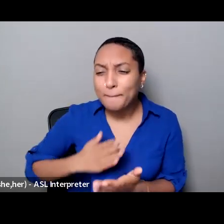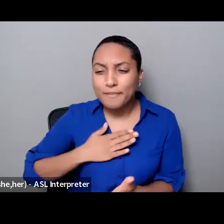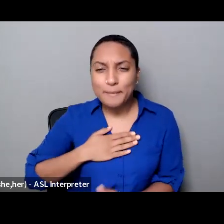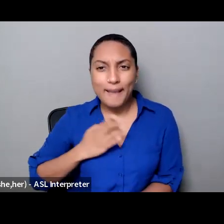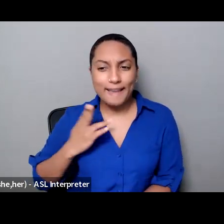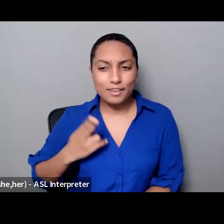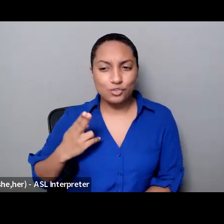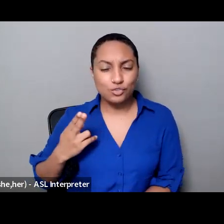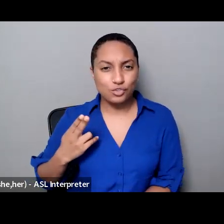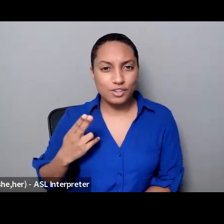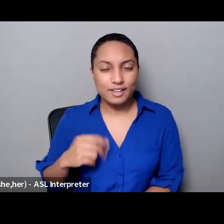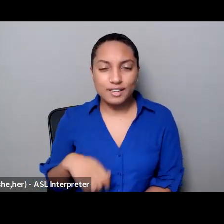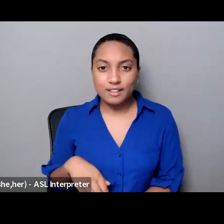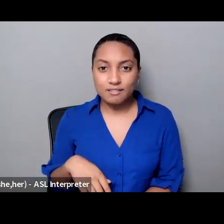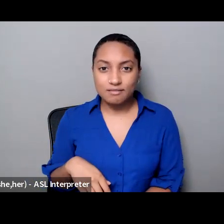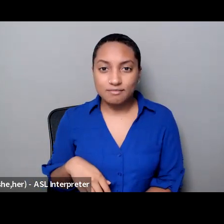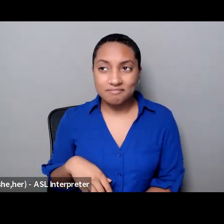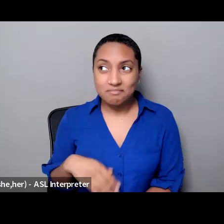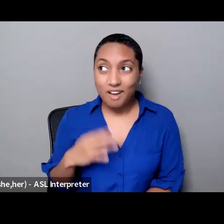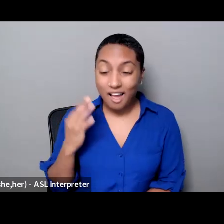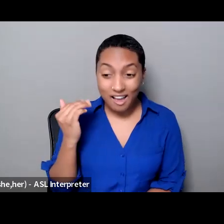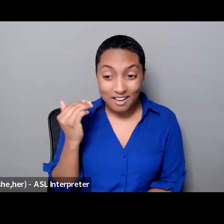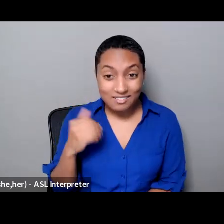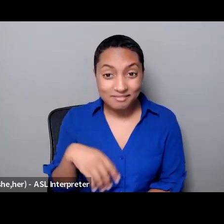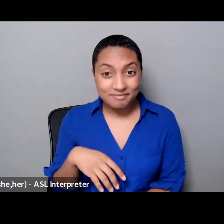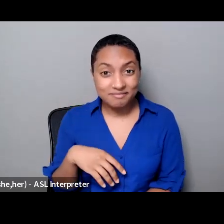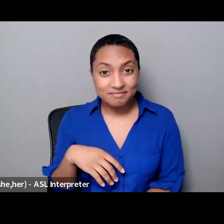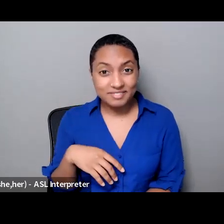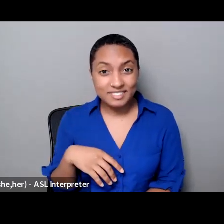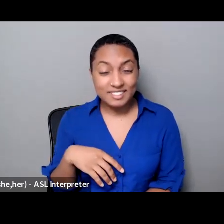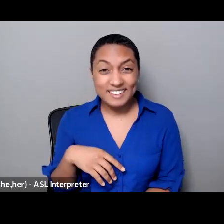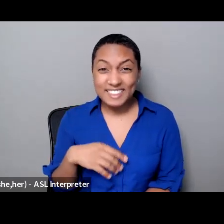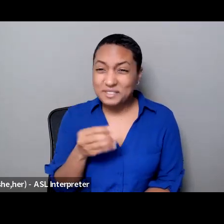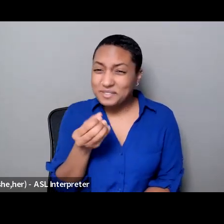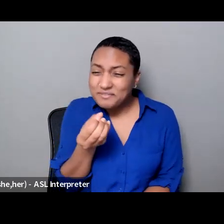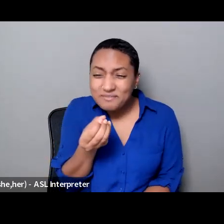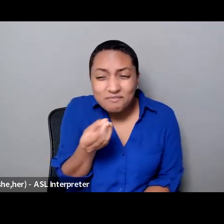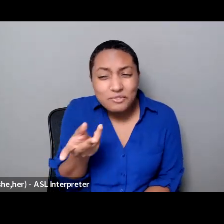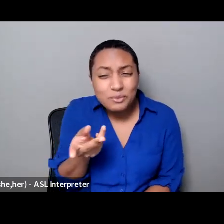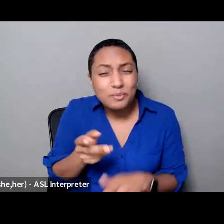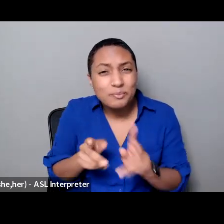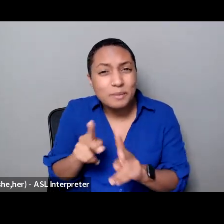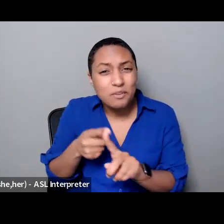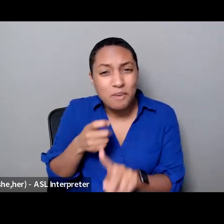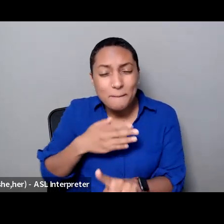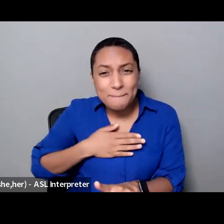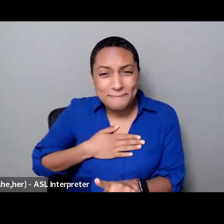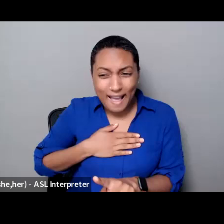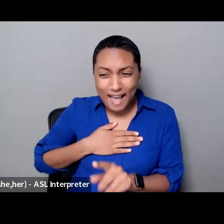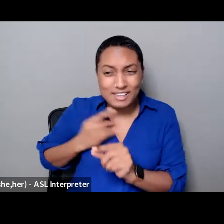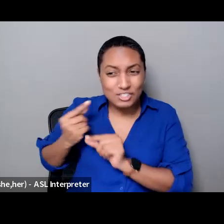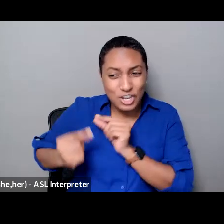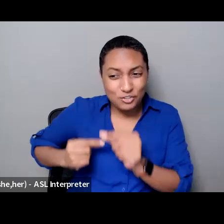because there aren't many people from my generation of IL pioneers